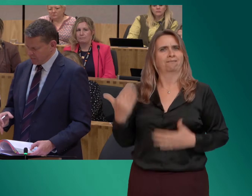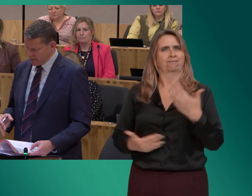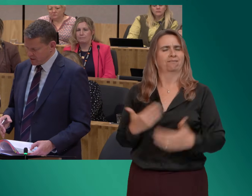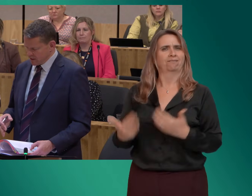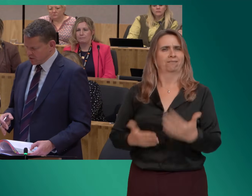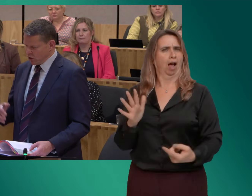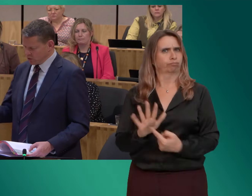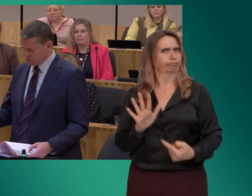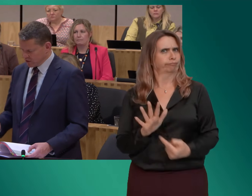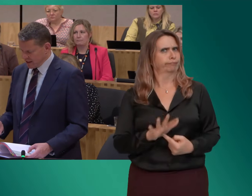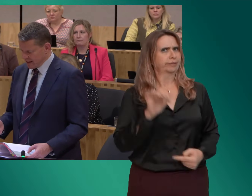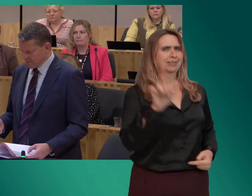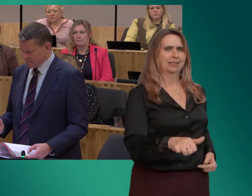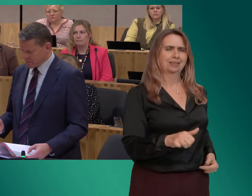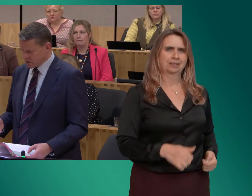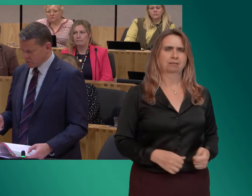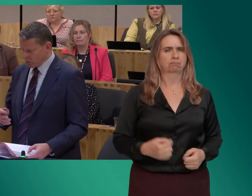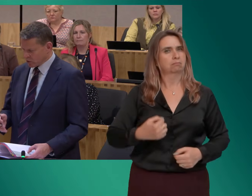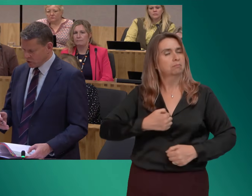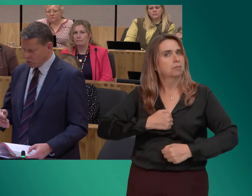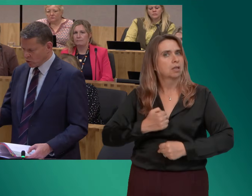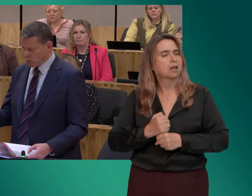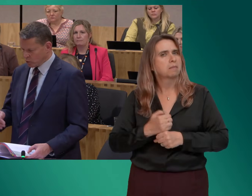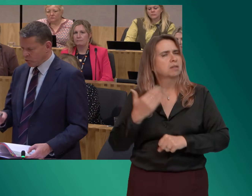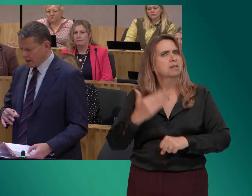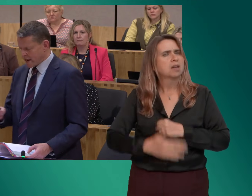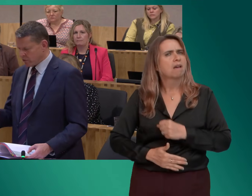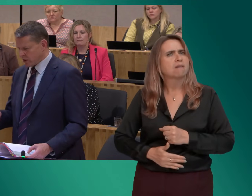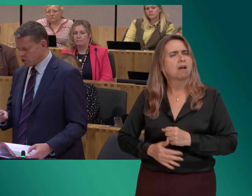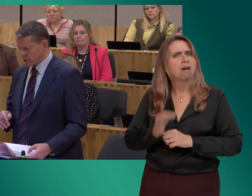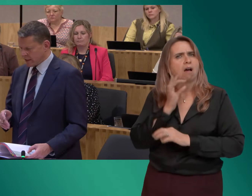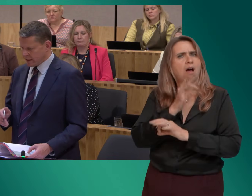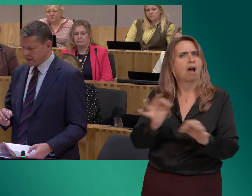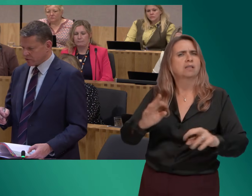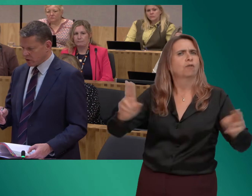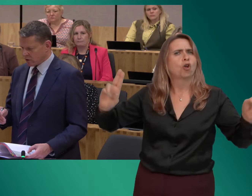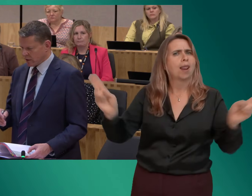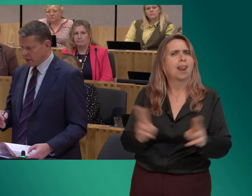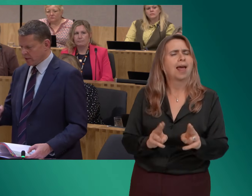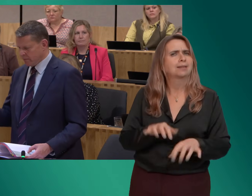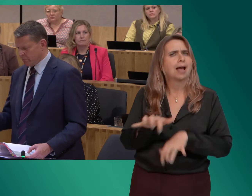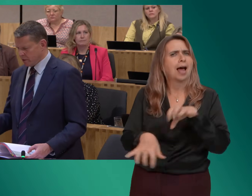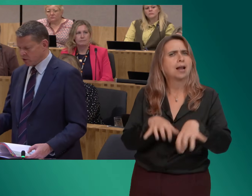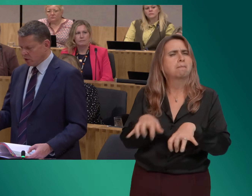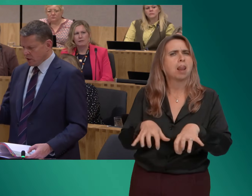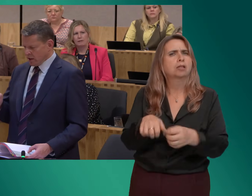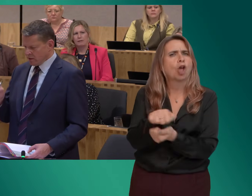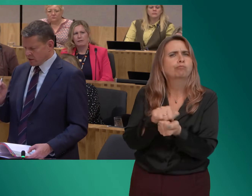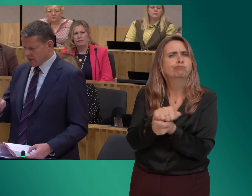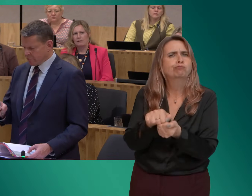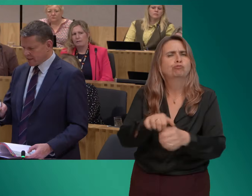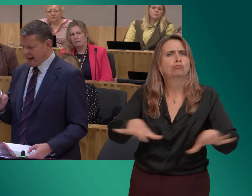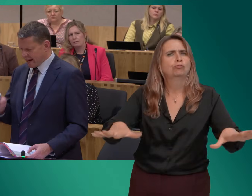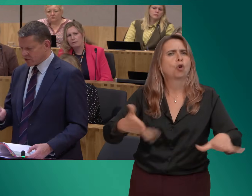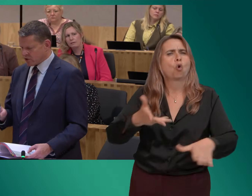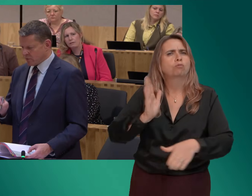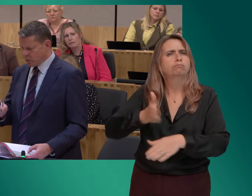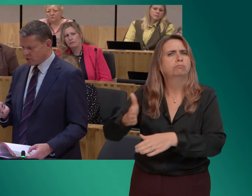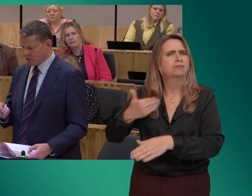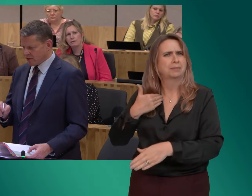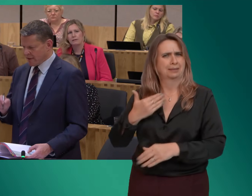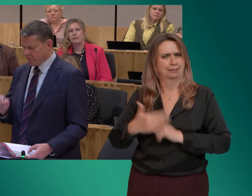This government has not supported or called for a reduction in livestock numbers. This government